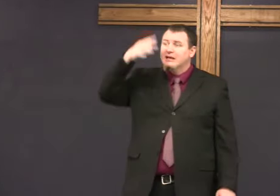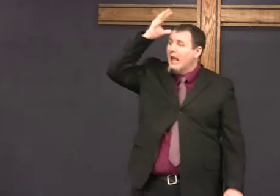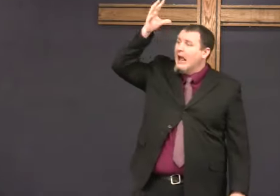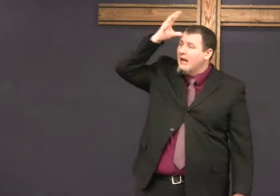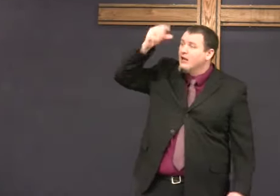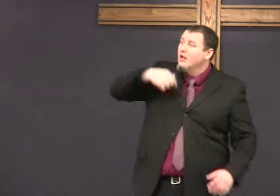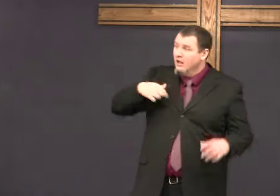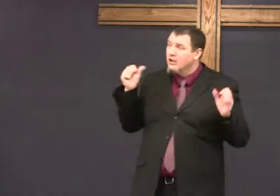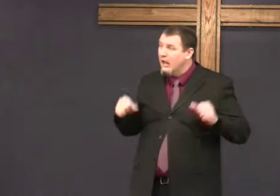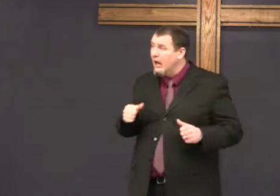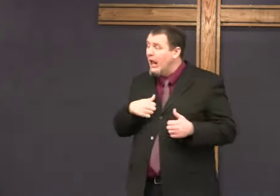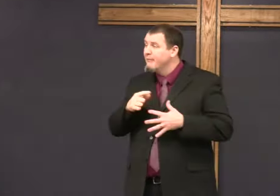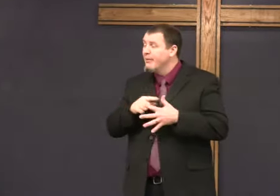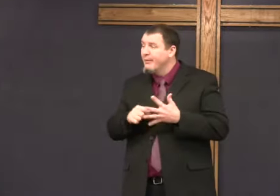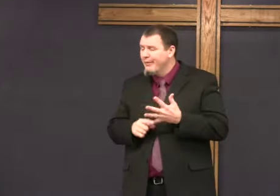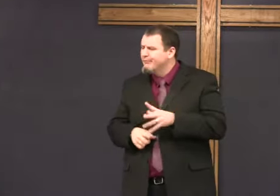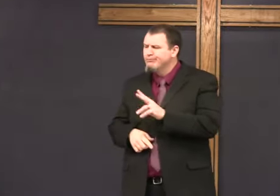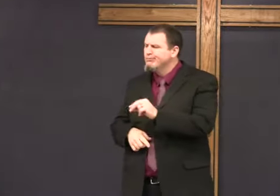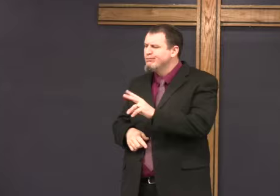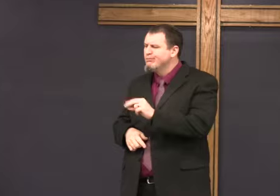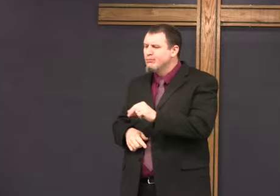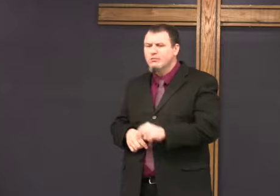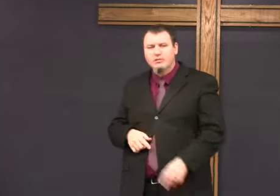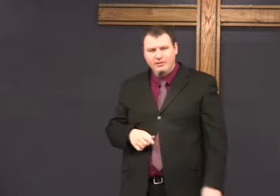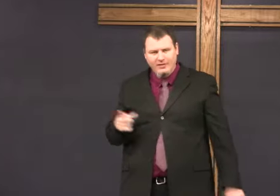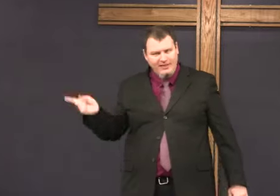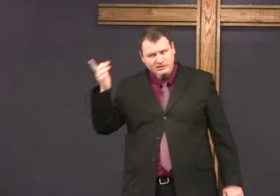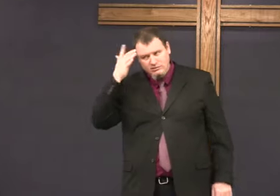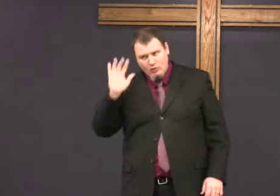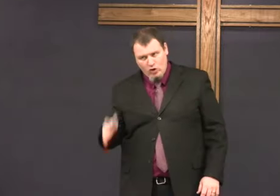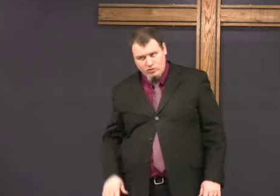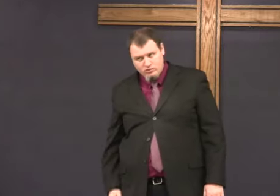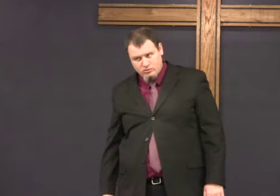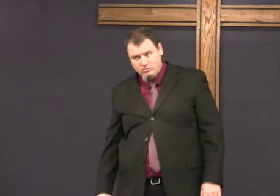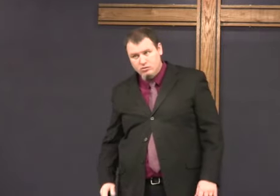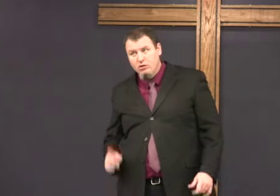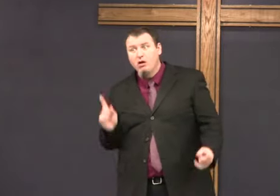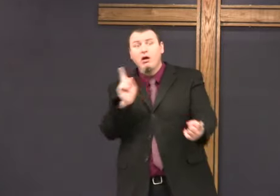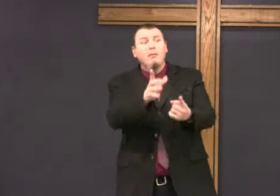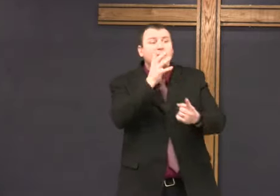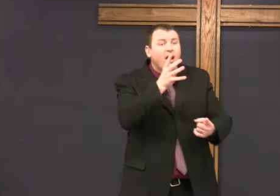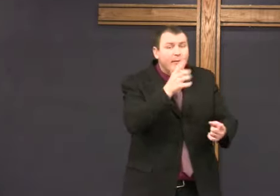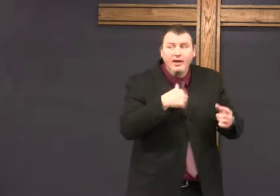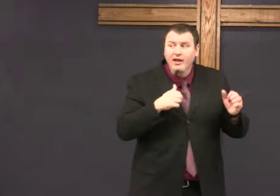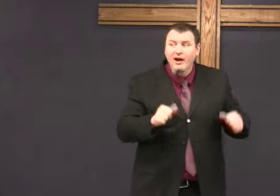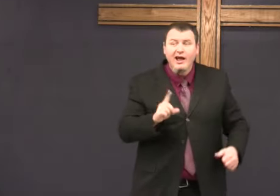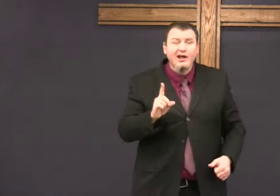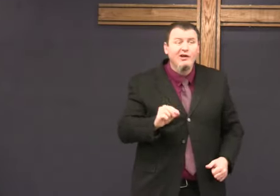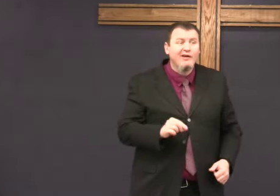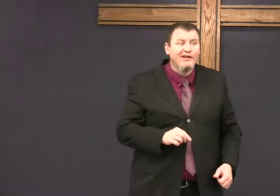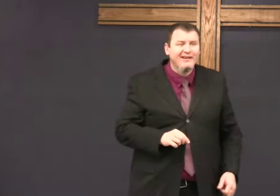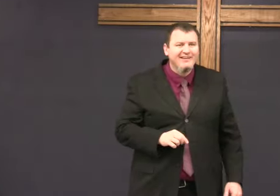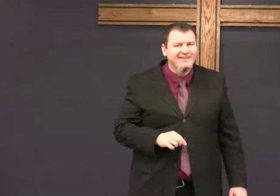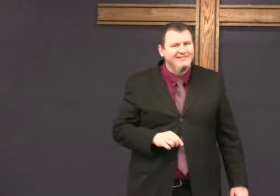going. My kids would do that. Dad, hey, can I just have this? I'll say no. And those smarts, they would, mom, hey, can I do this?